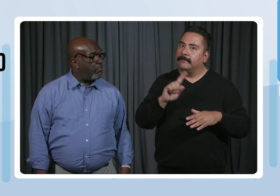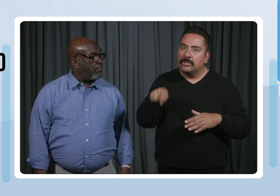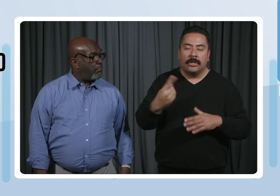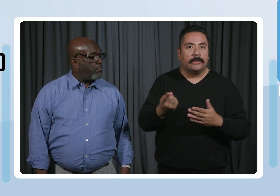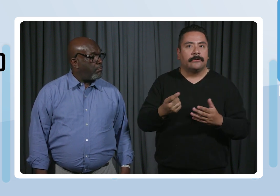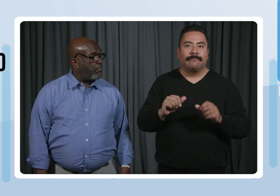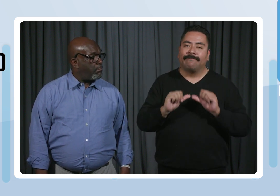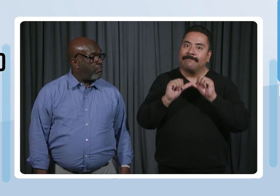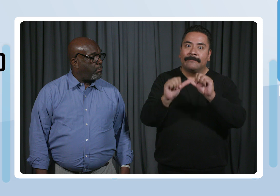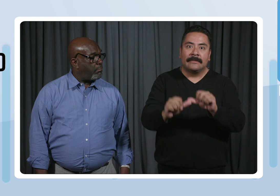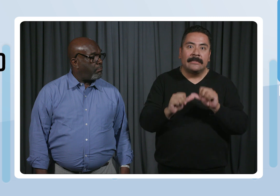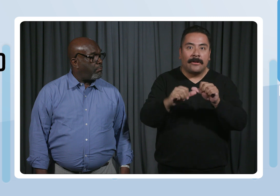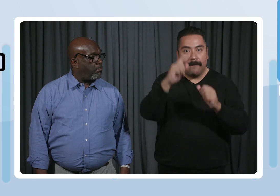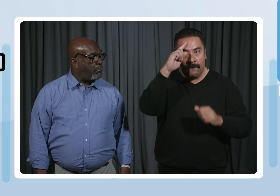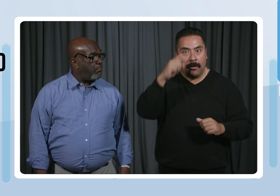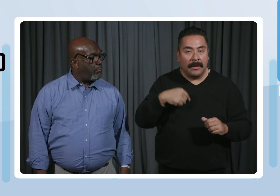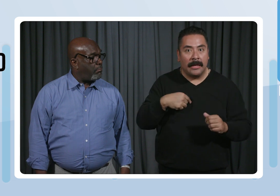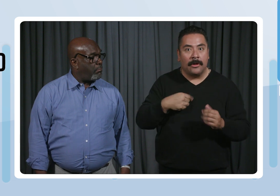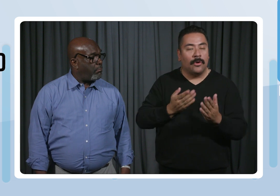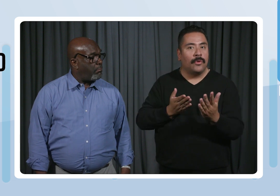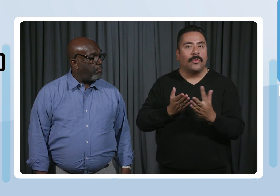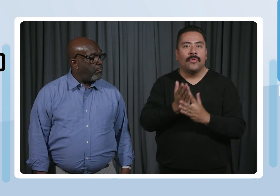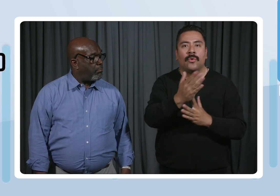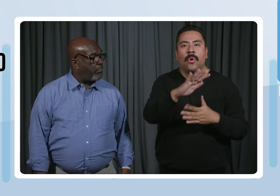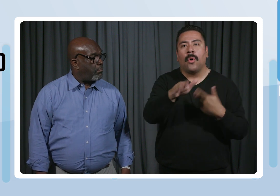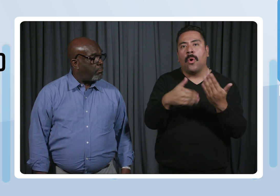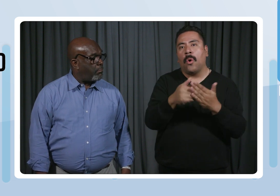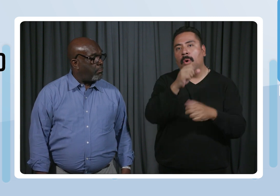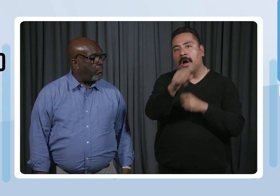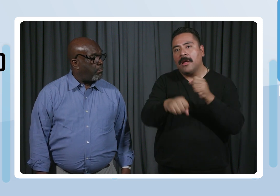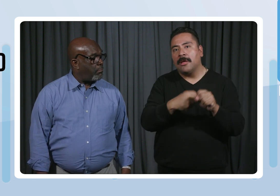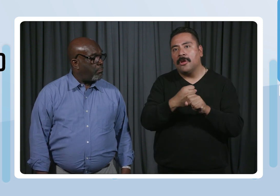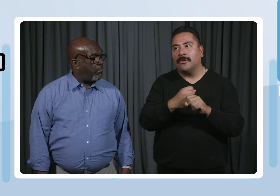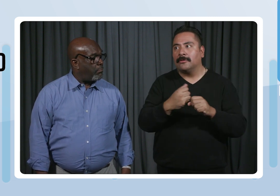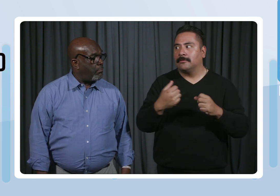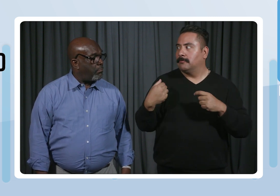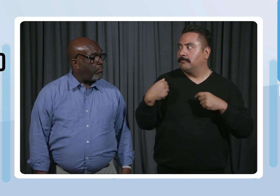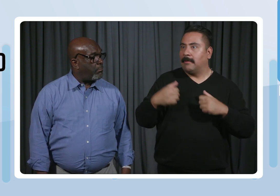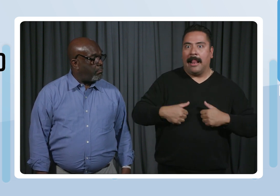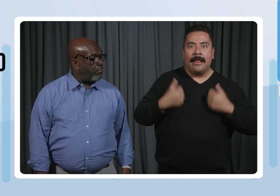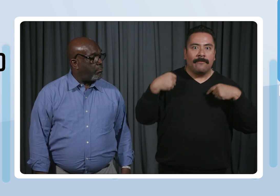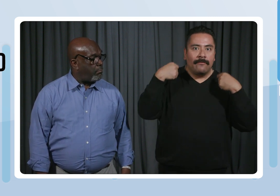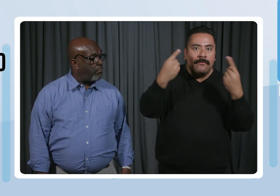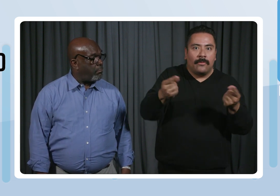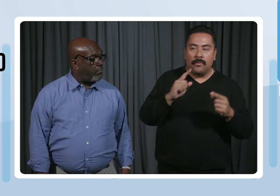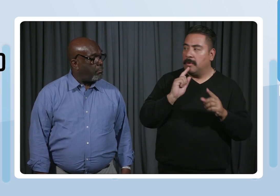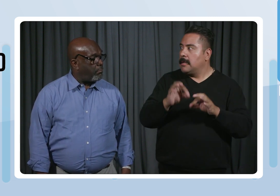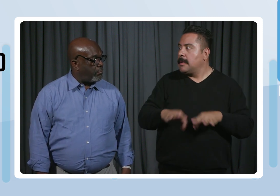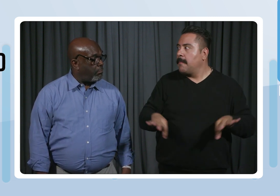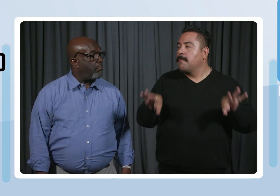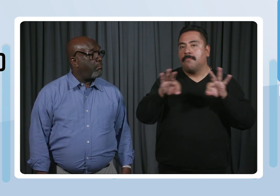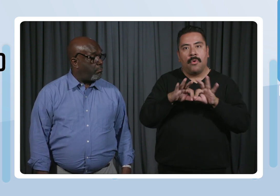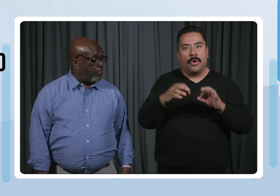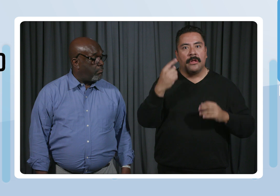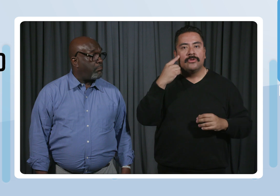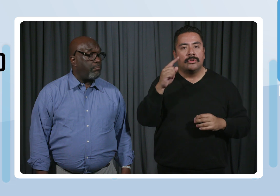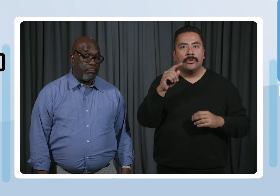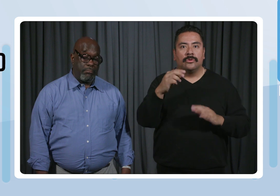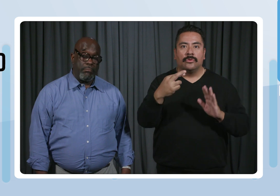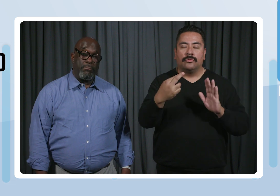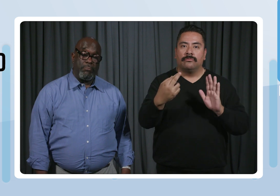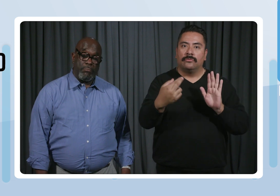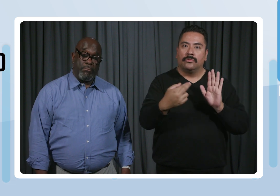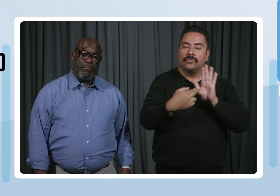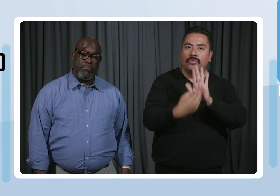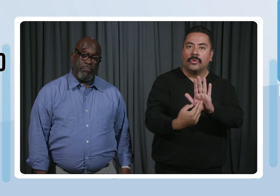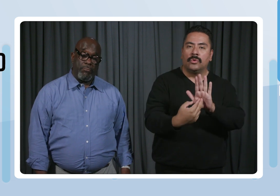for me throughout all the years I've lived so far, where I've realized how important it is to be reflected back